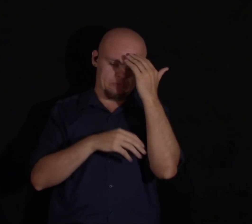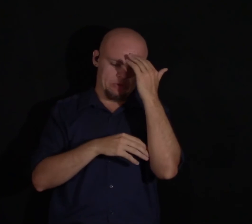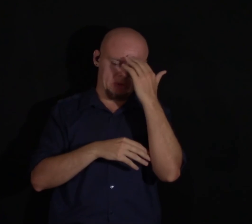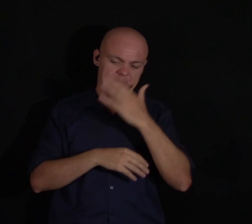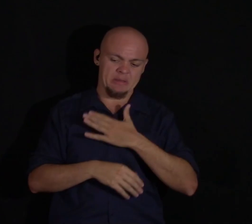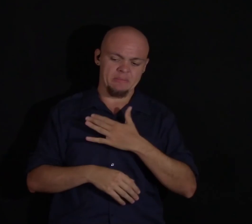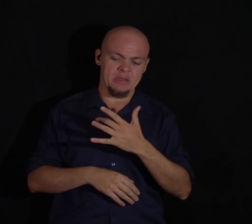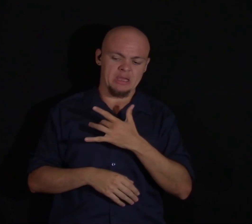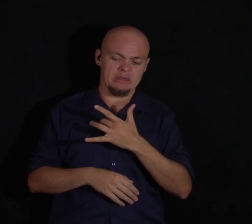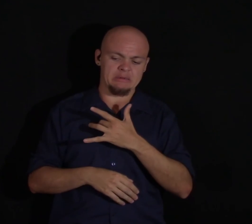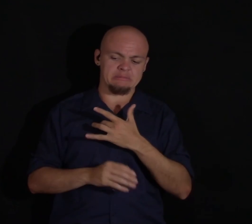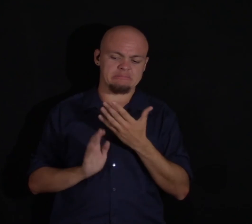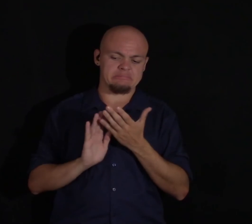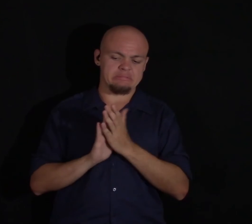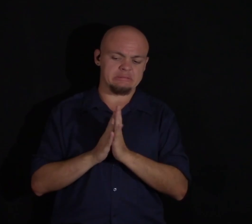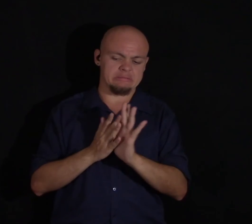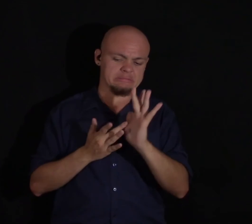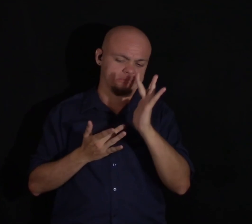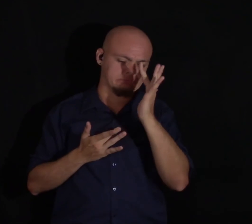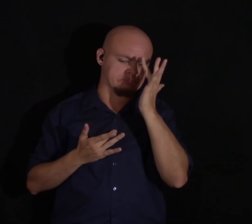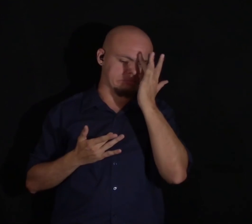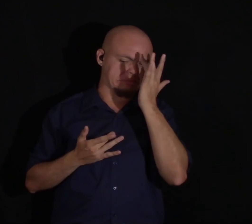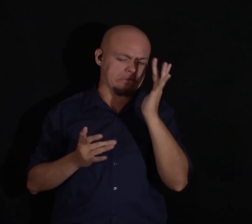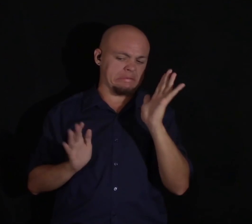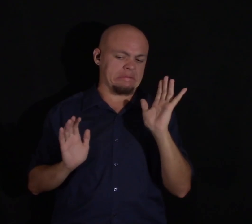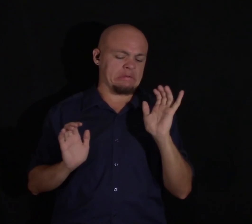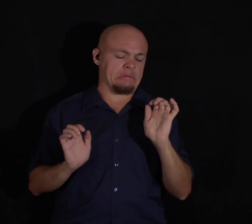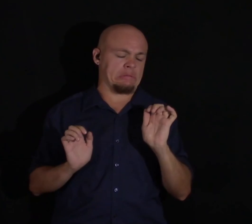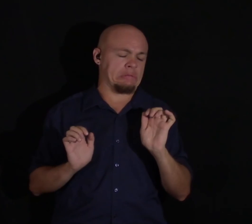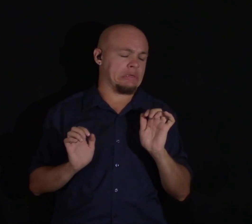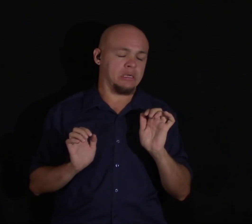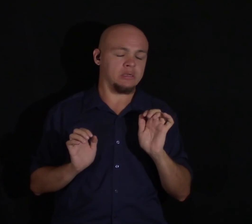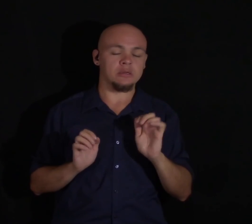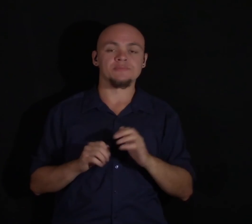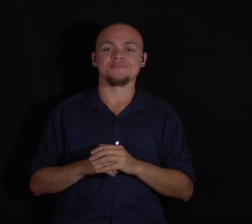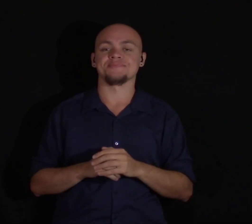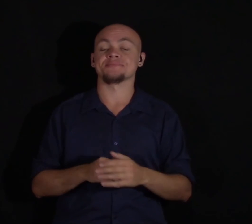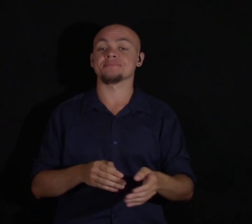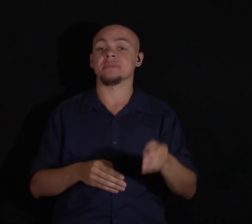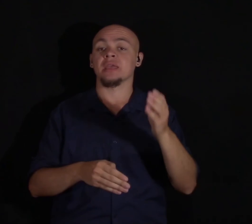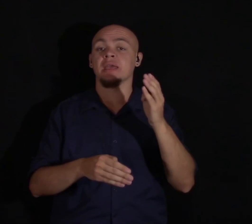sicken in my bosom. End of section 21.